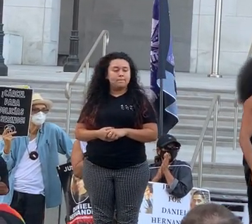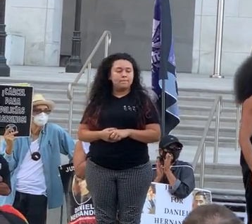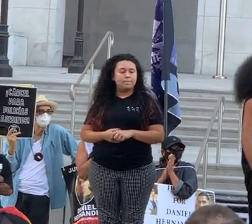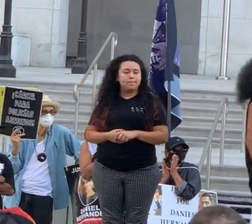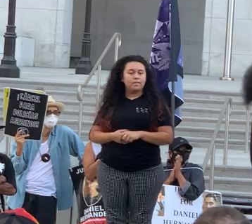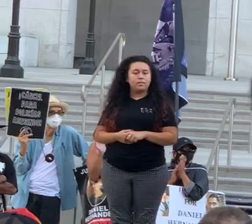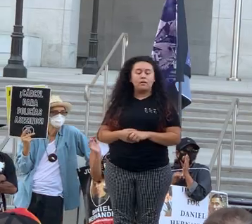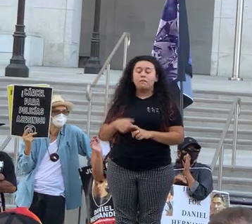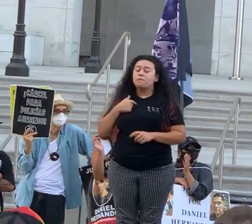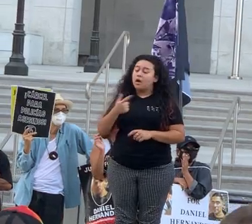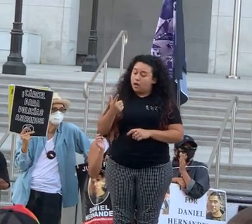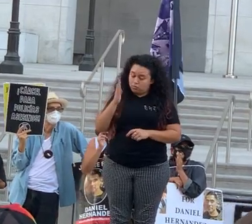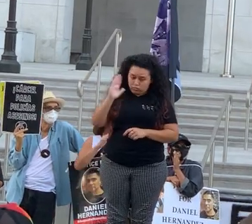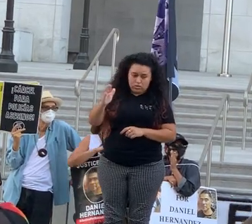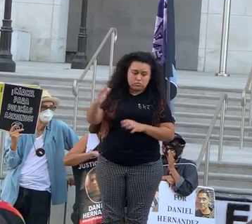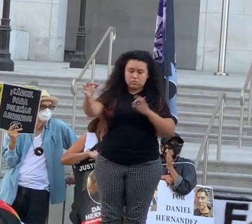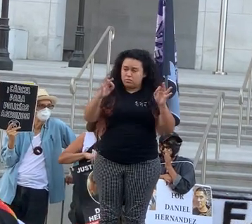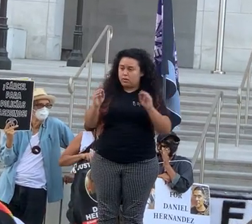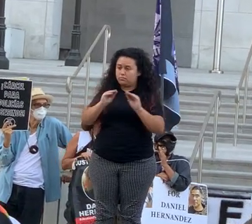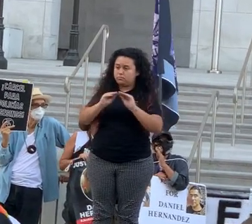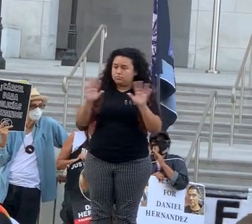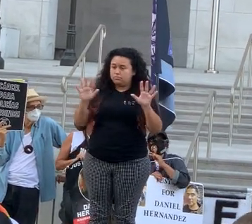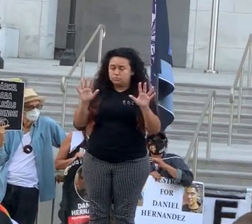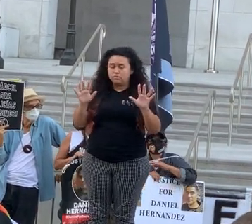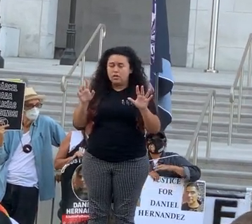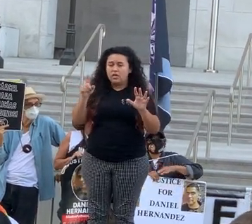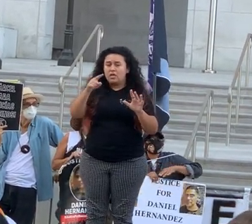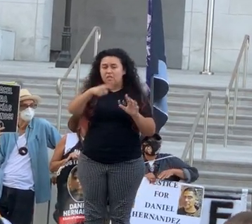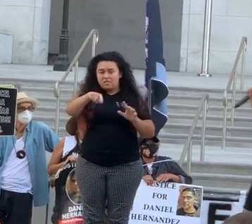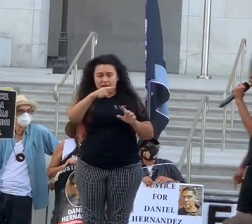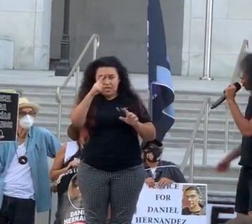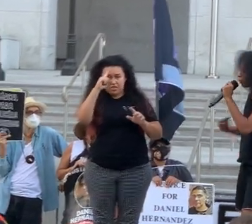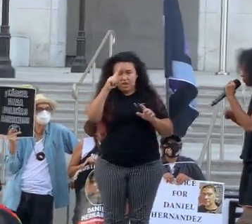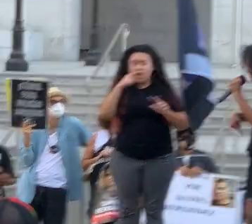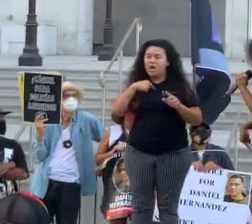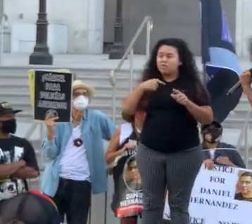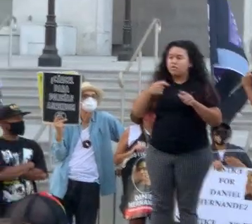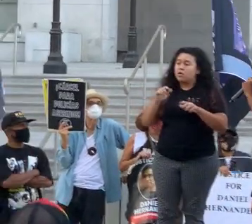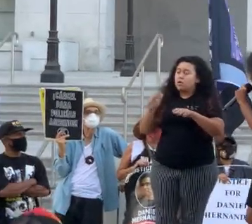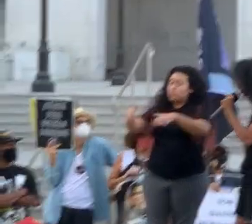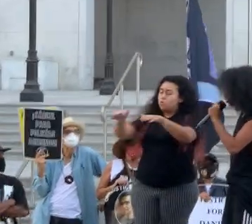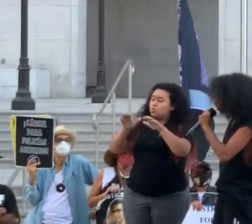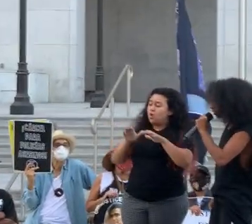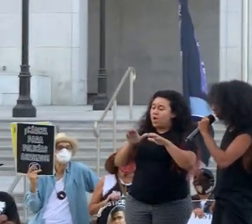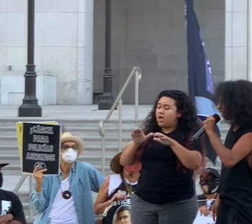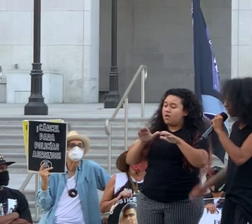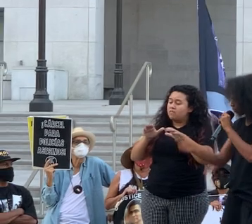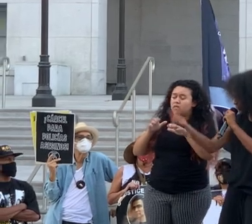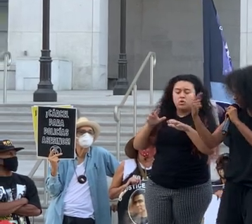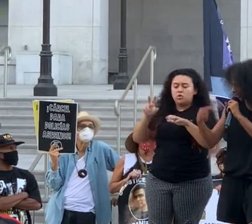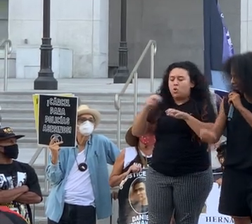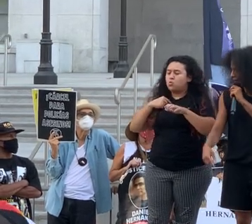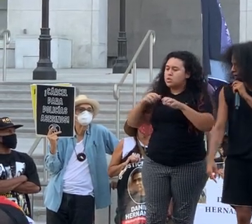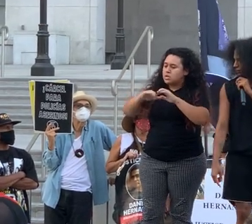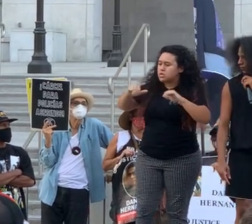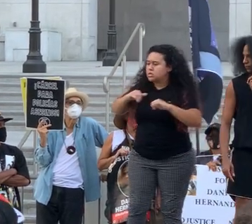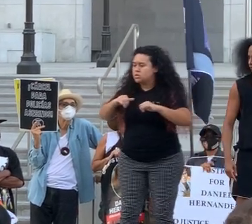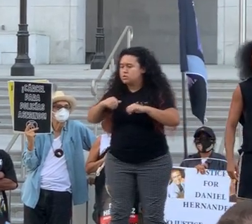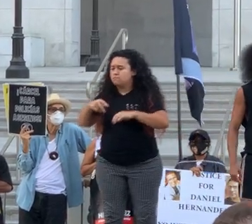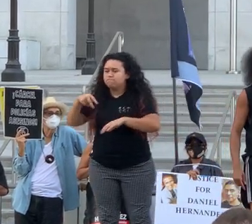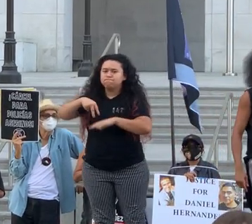Oh, but I'll tell you this. They thought that they were building a grave for us. No, we were building a trench. And we're ready